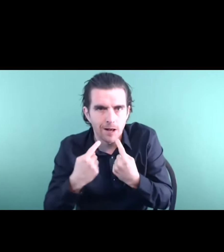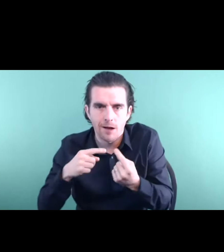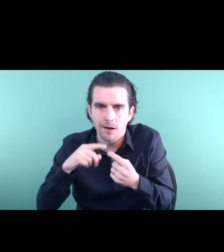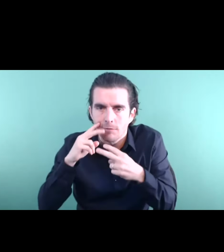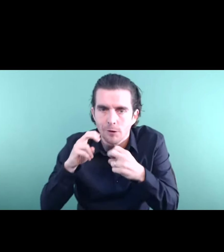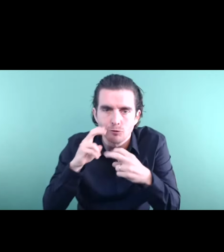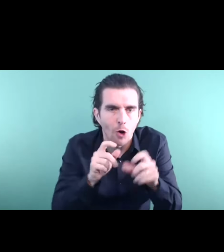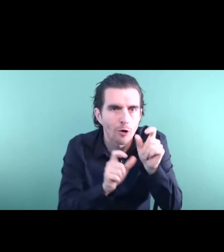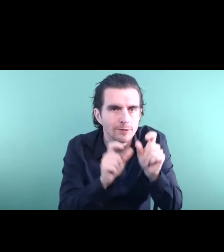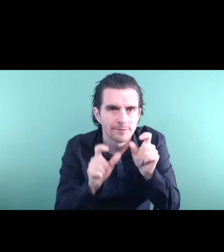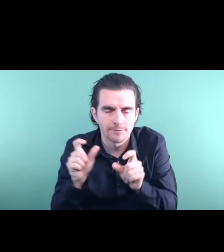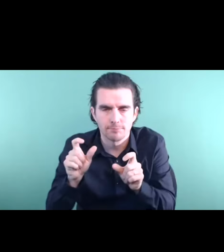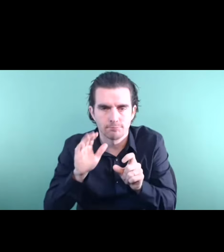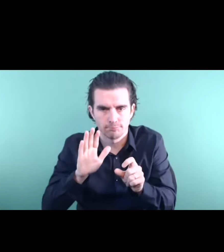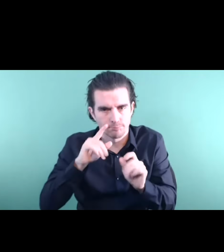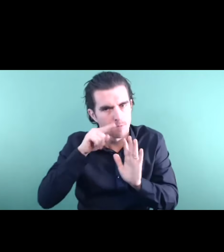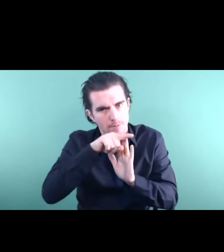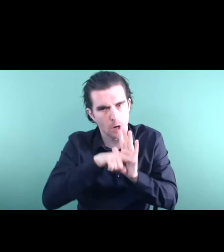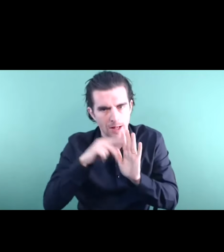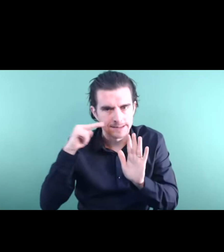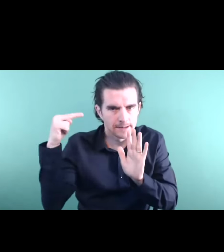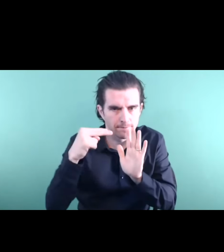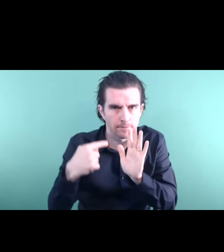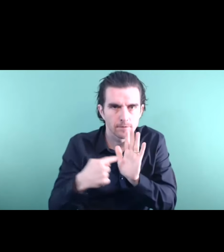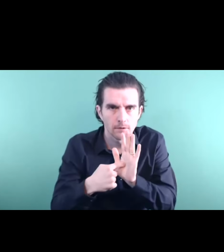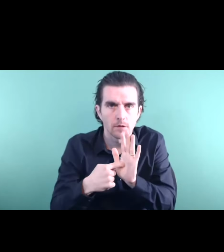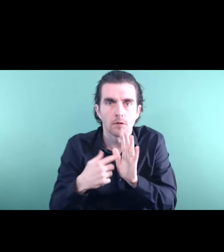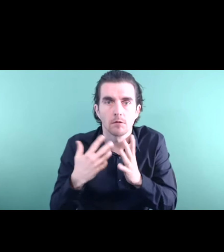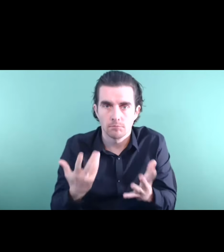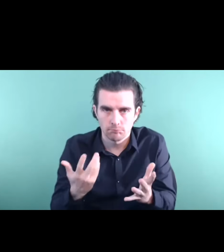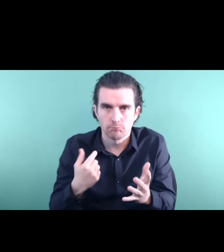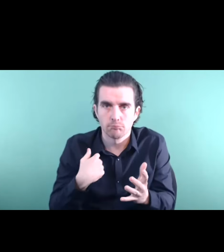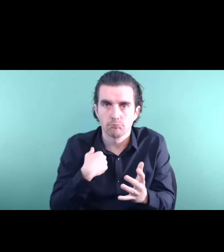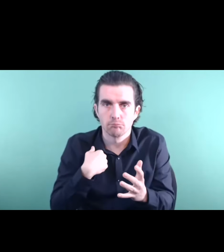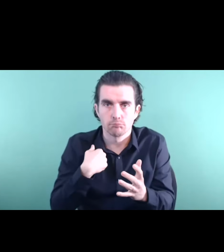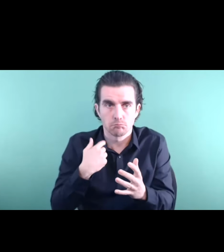So we should have, are you there, Elena?